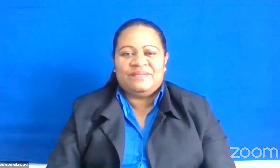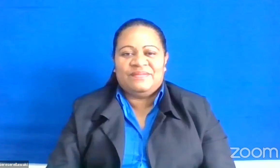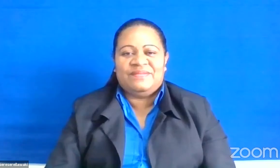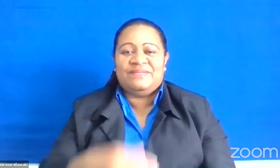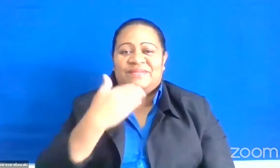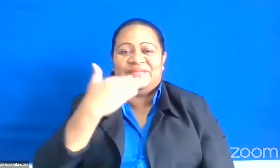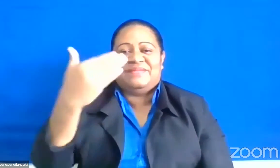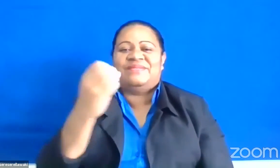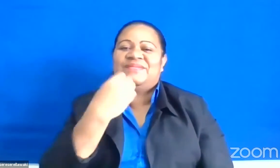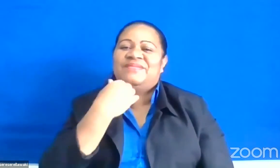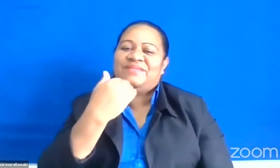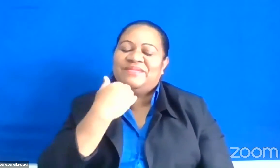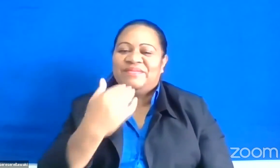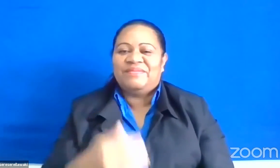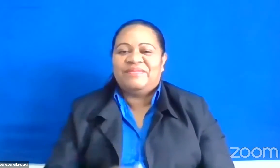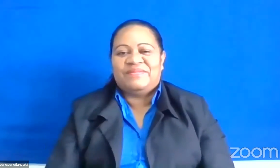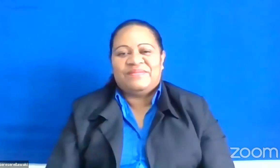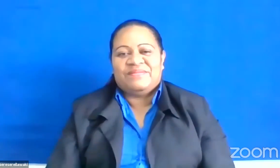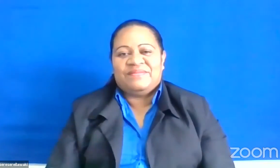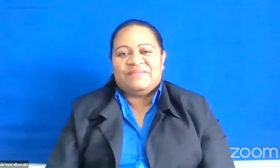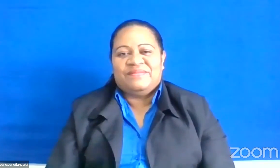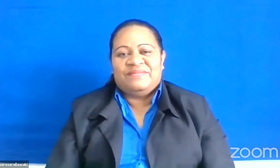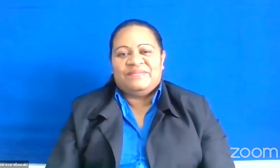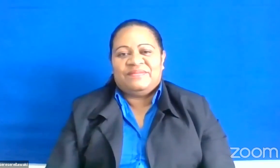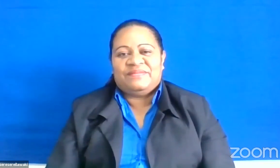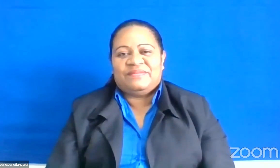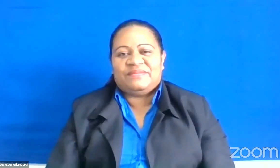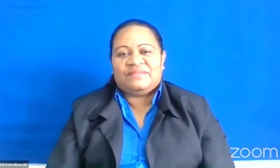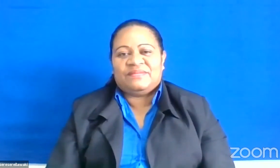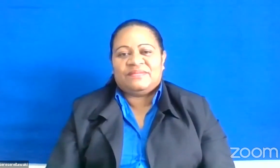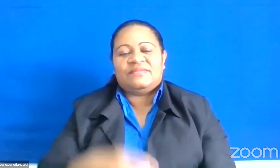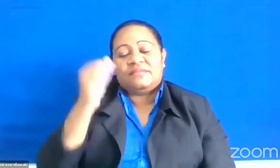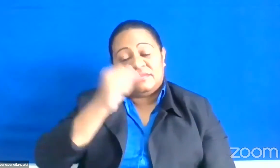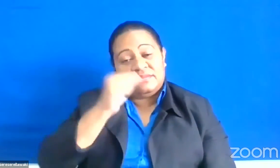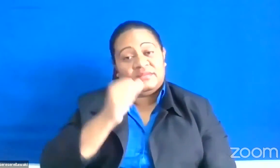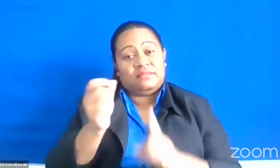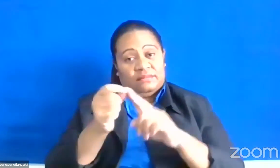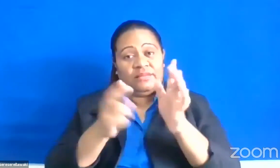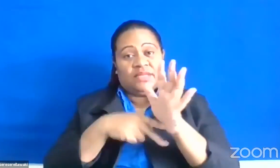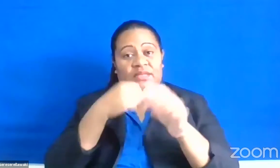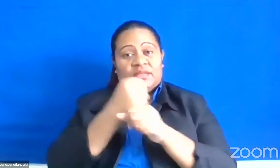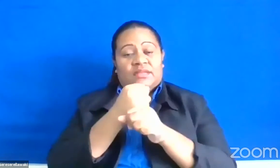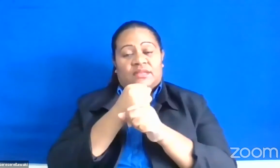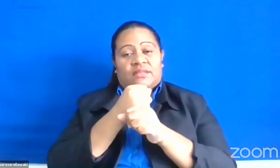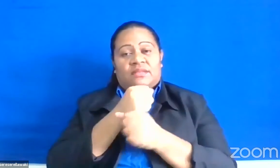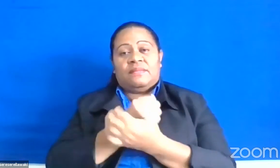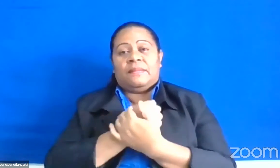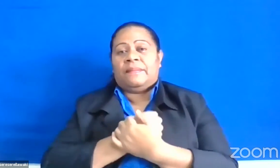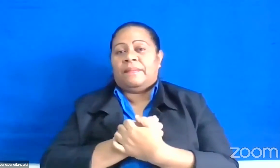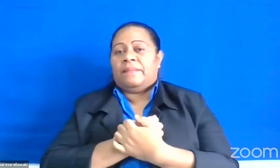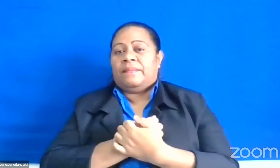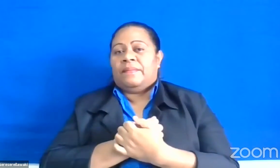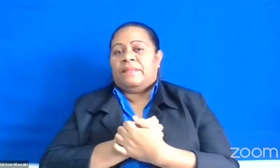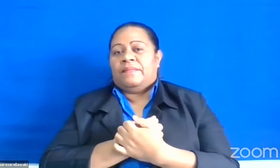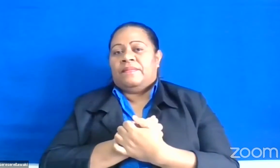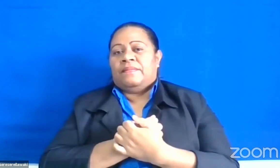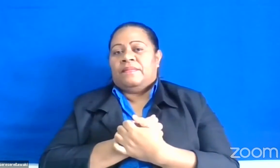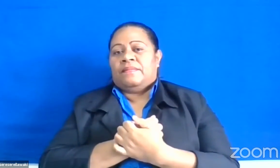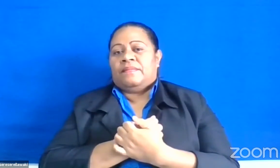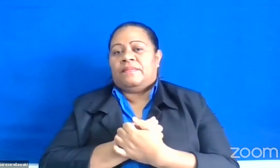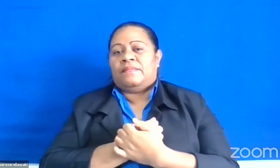um so in um yes in papua new guinea we have in the area that um we have been